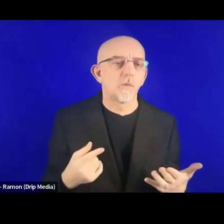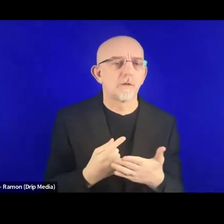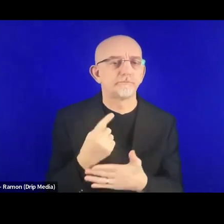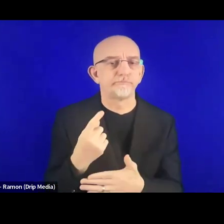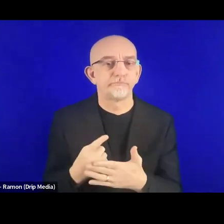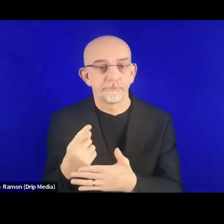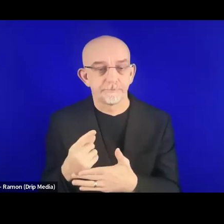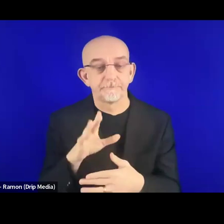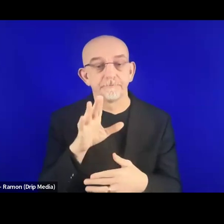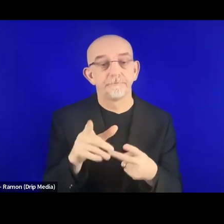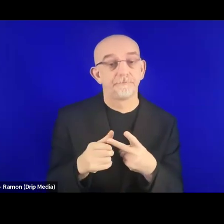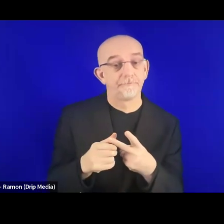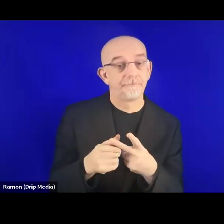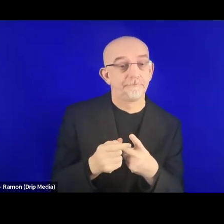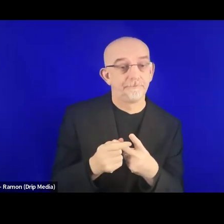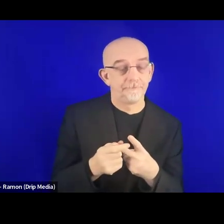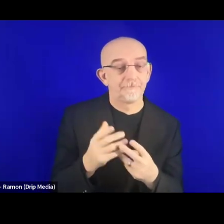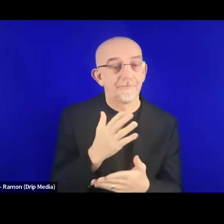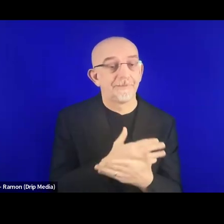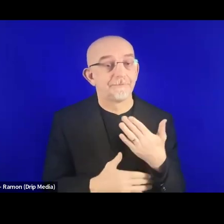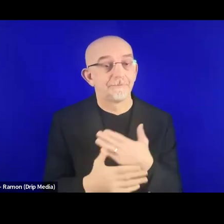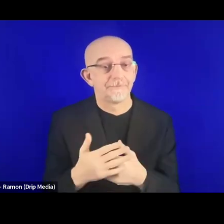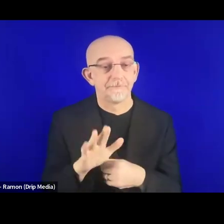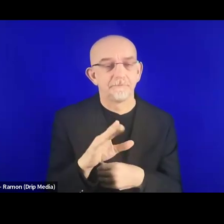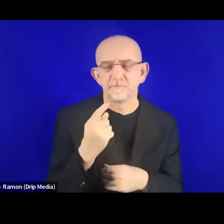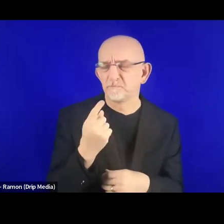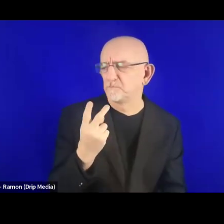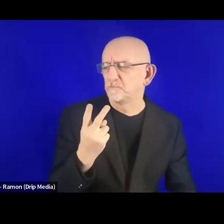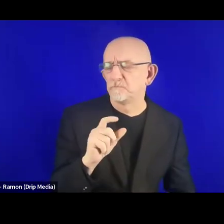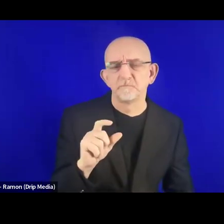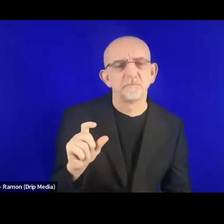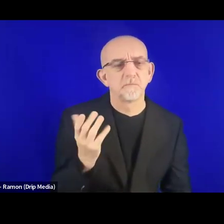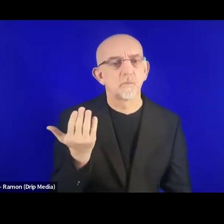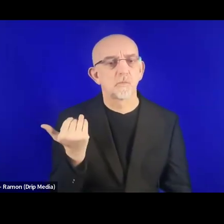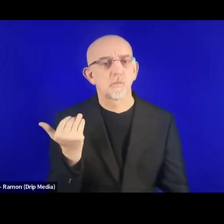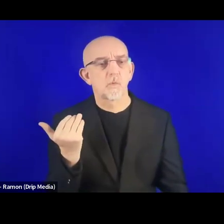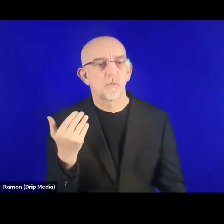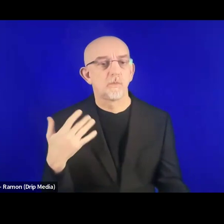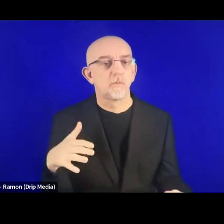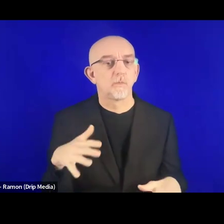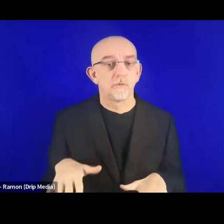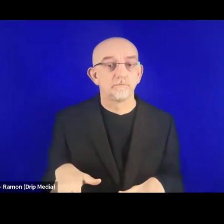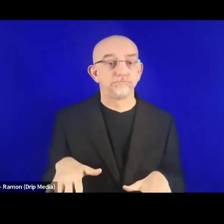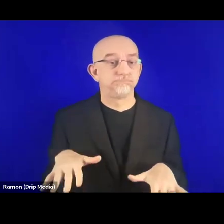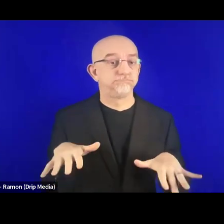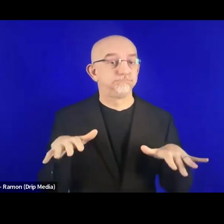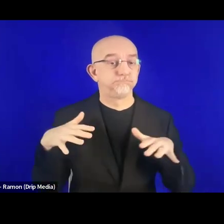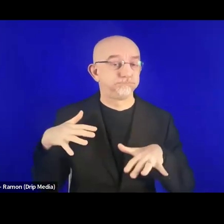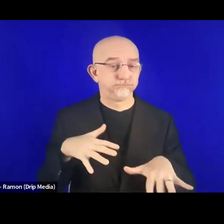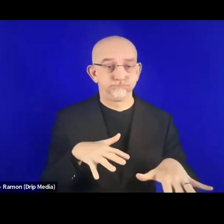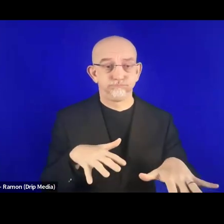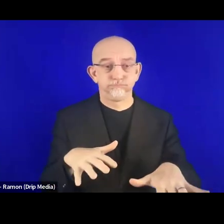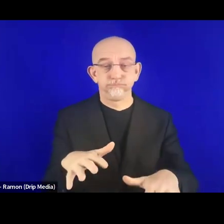particular community, and one person with disability was up. I don't know how he got there, but he was